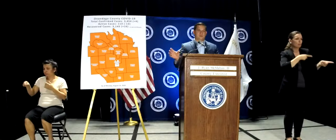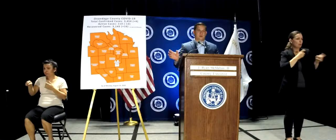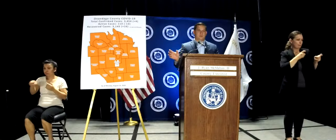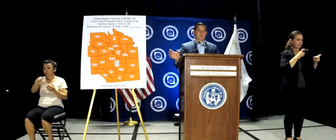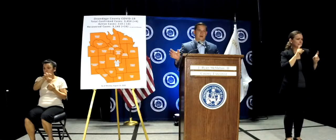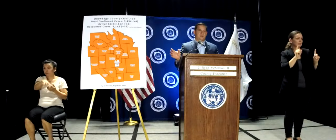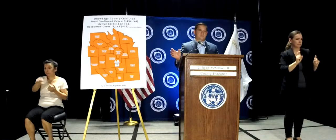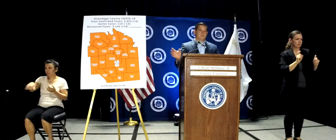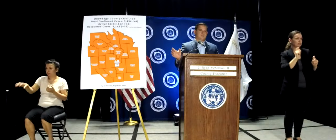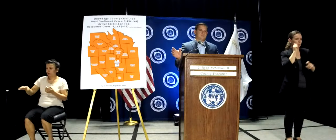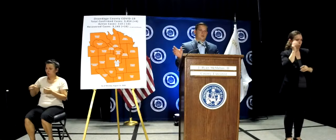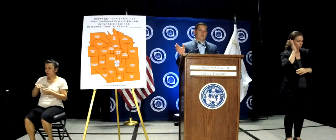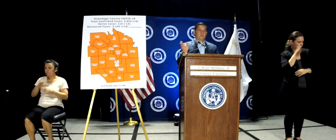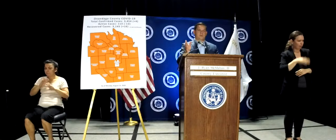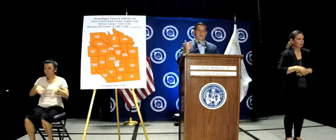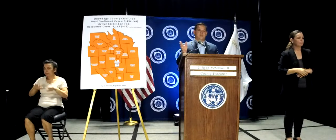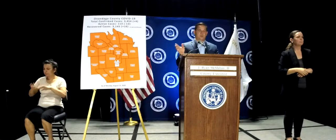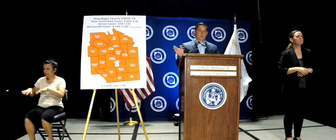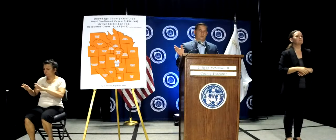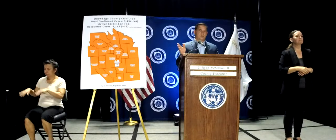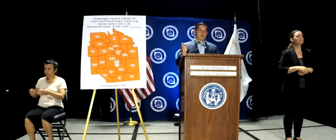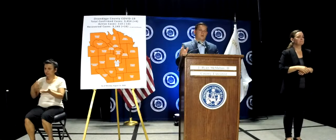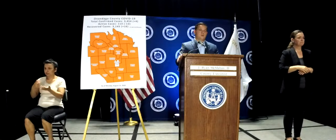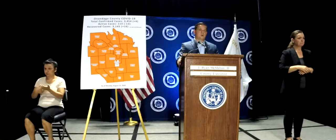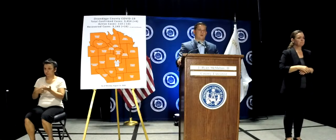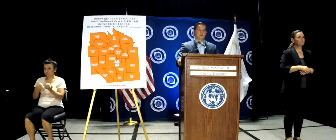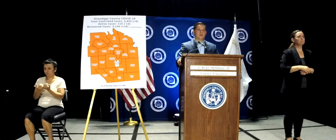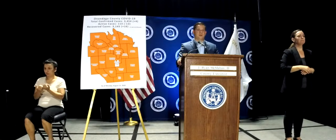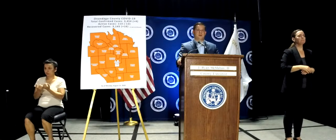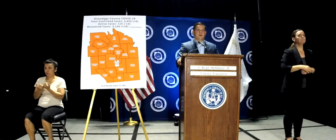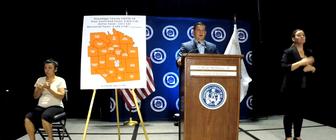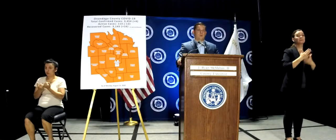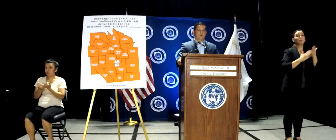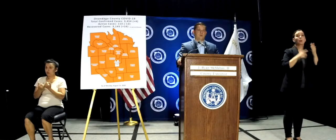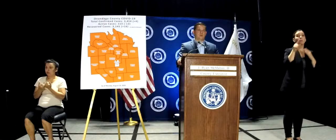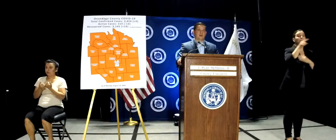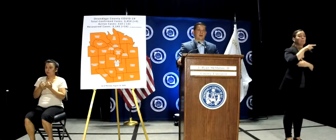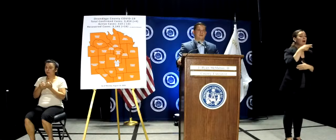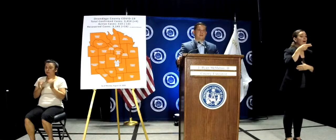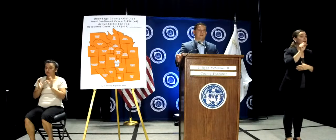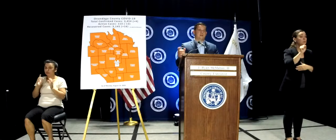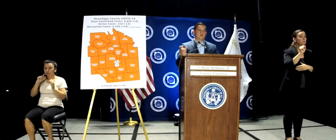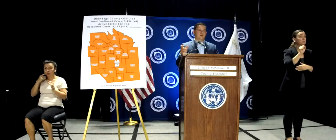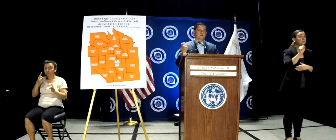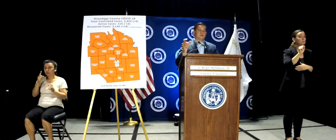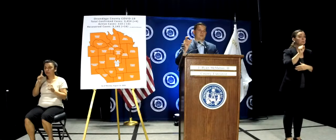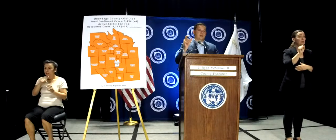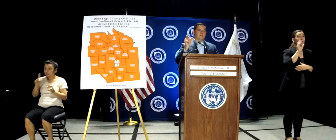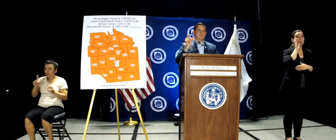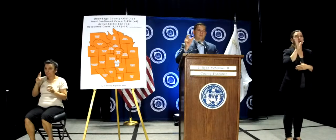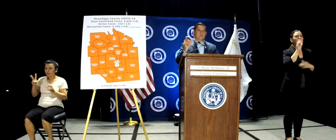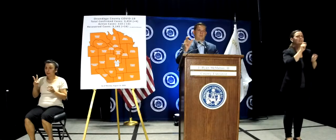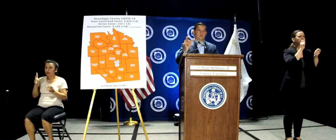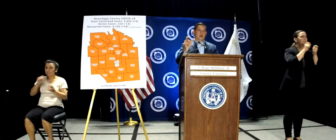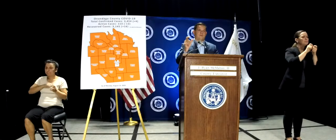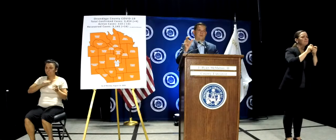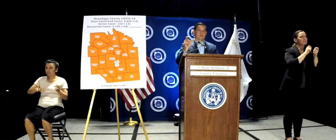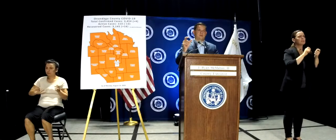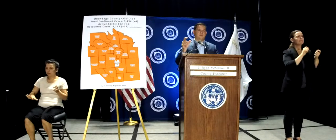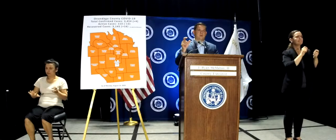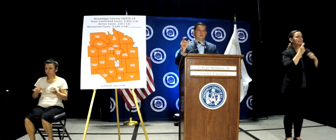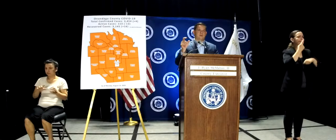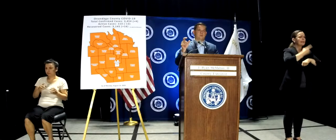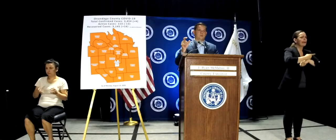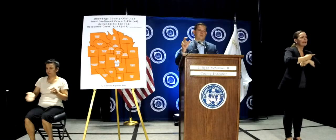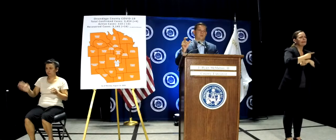school kids coming back a certain number of days per week. Certainly, when you look at outside the adults, the second demographic